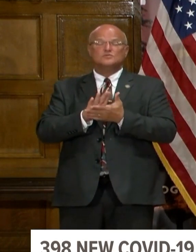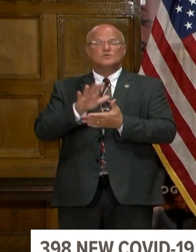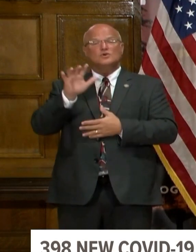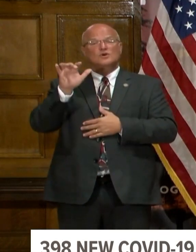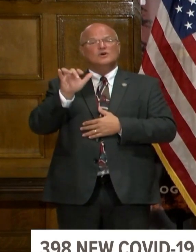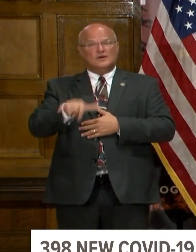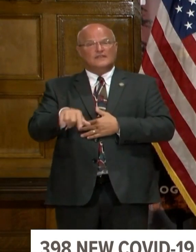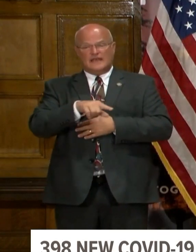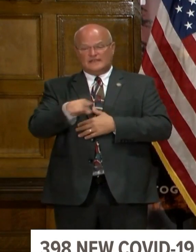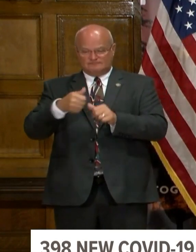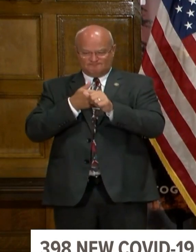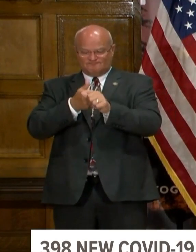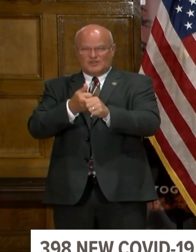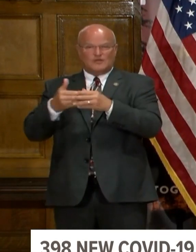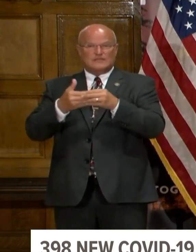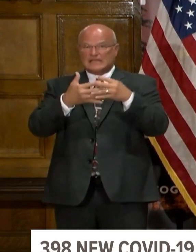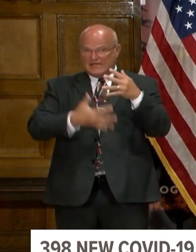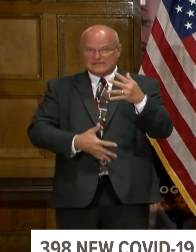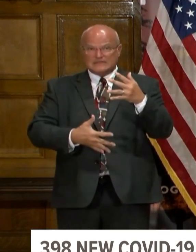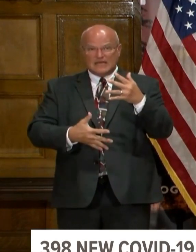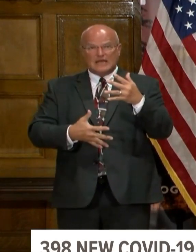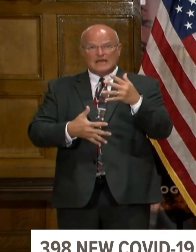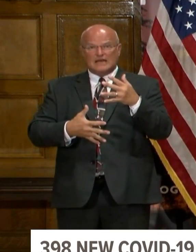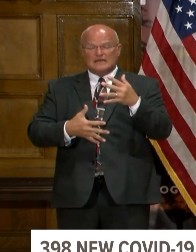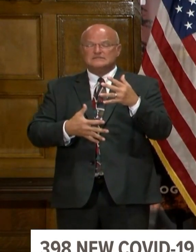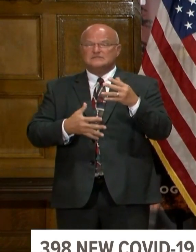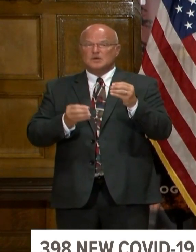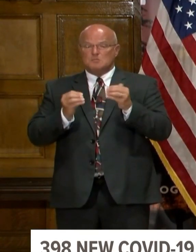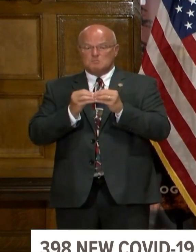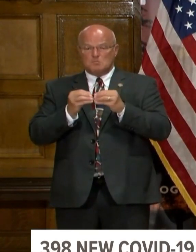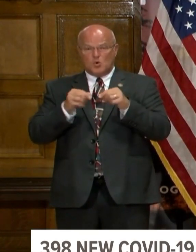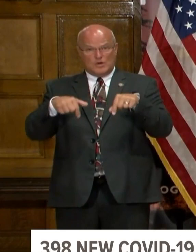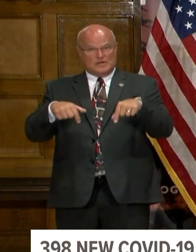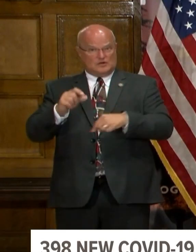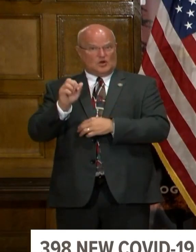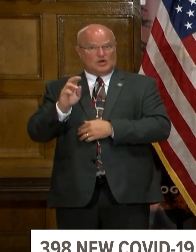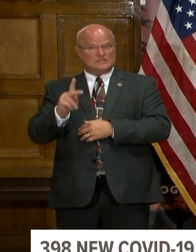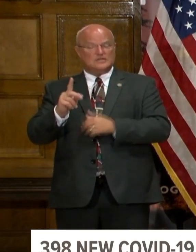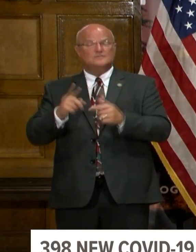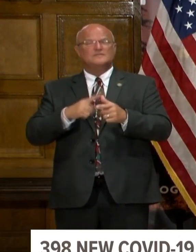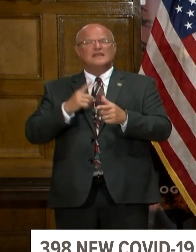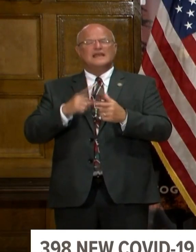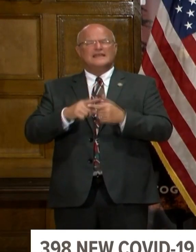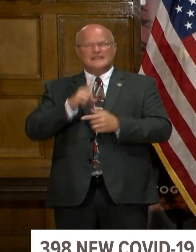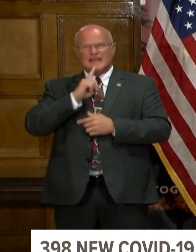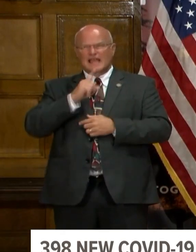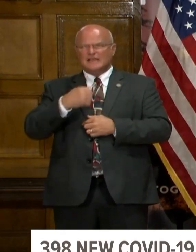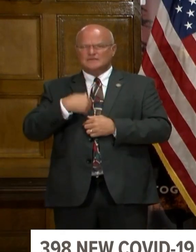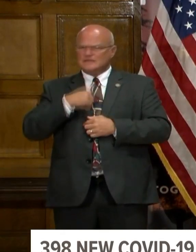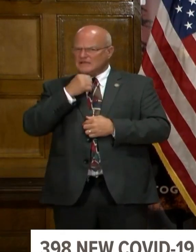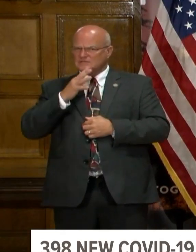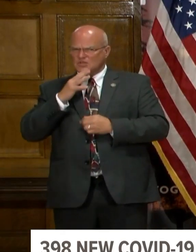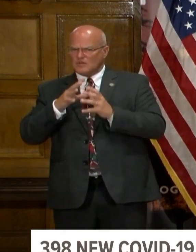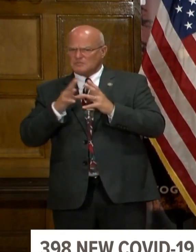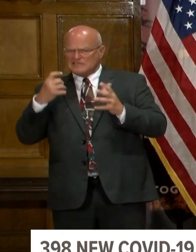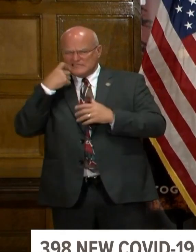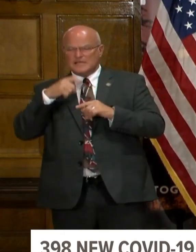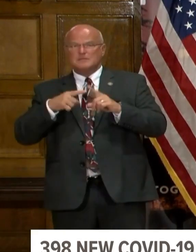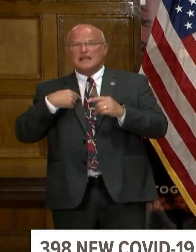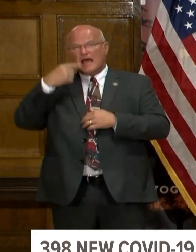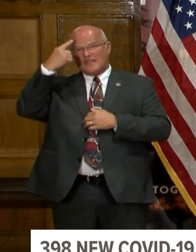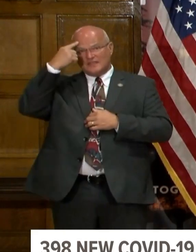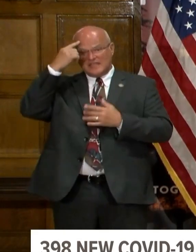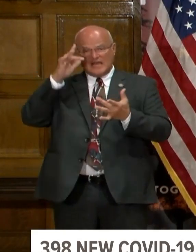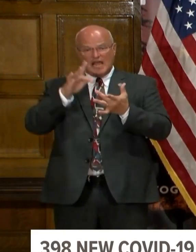that they are following the guidelines to a greater extent in Arkansas. And then we haven't talked about it very much lately, but I